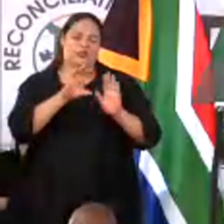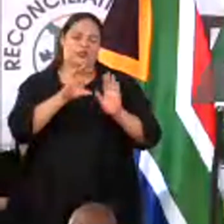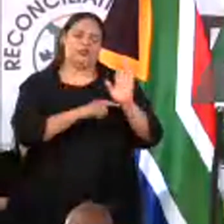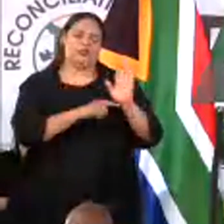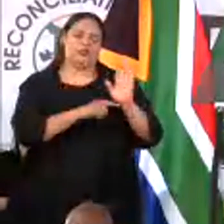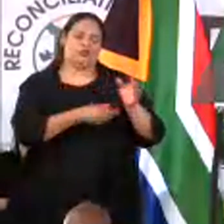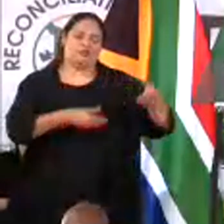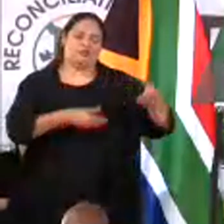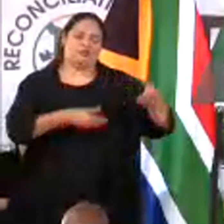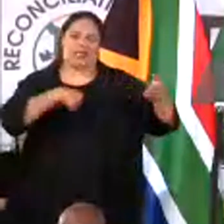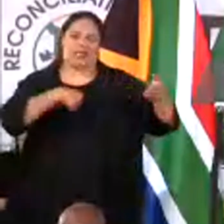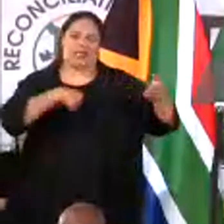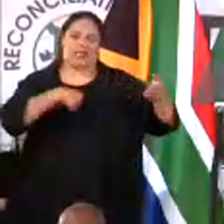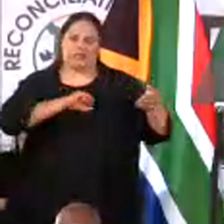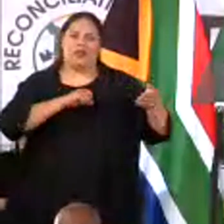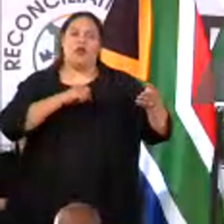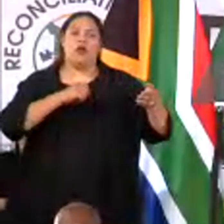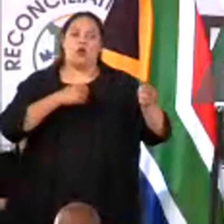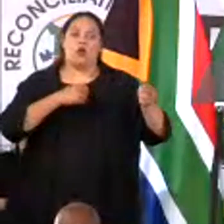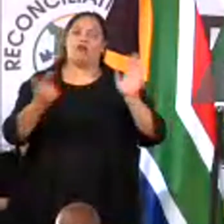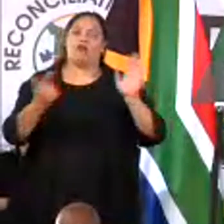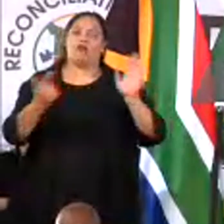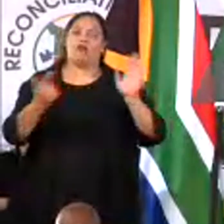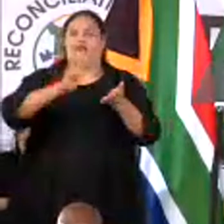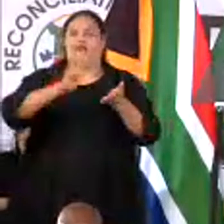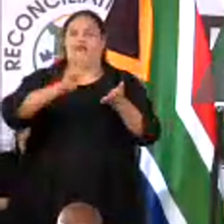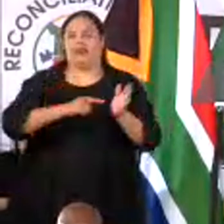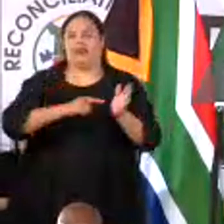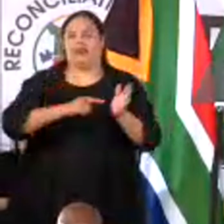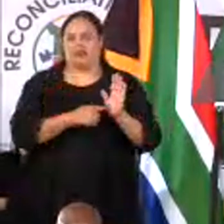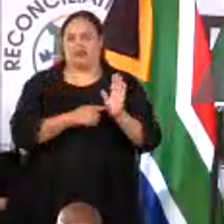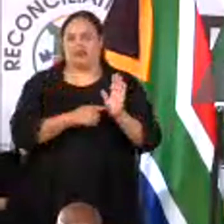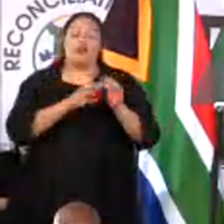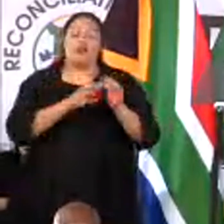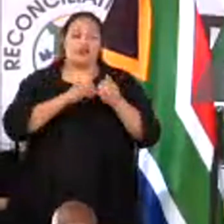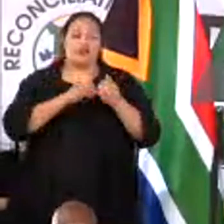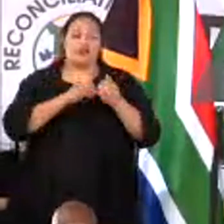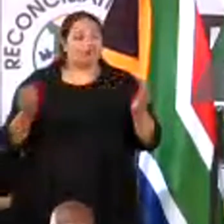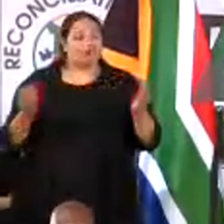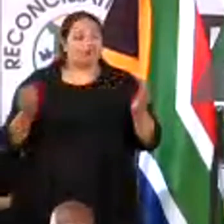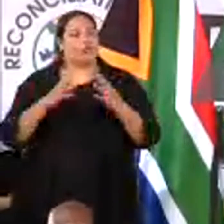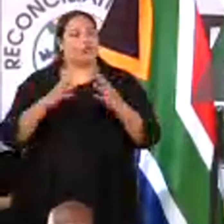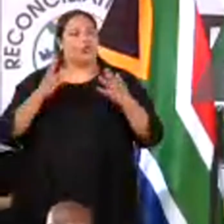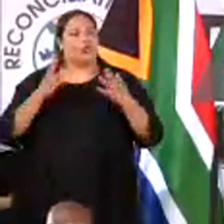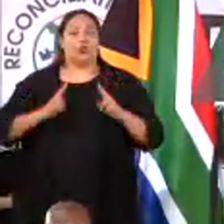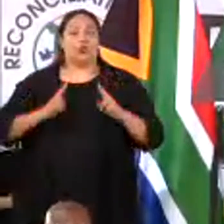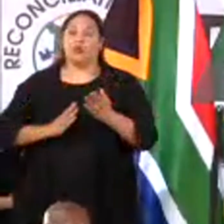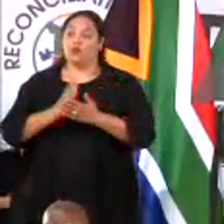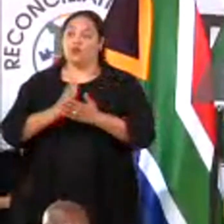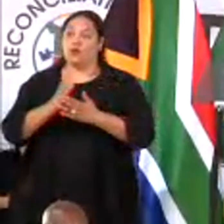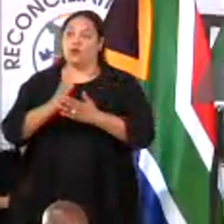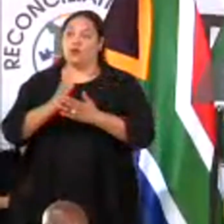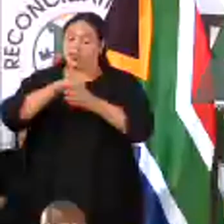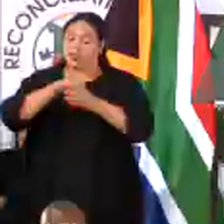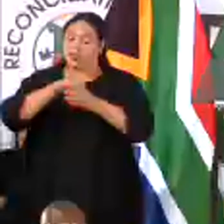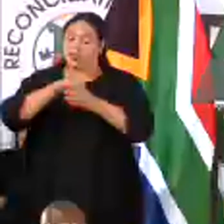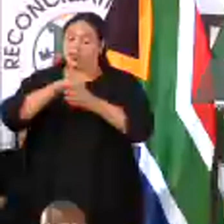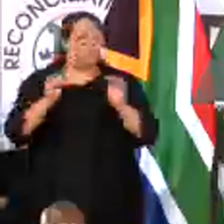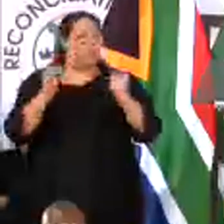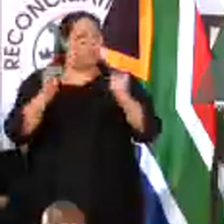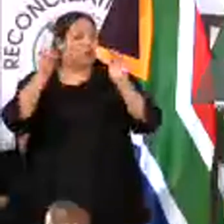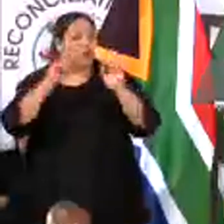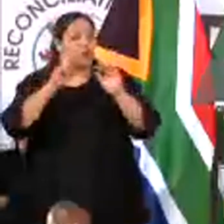Constitution on the front bed. It enshrines human rights and